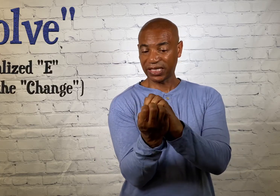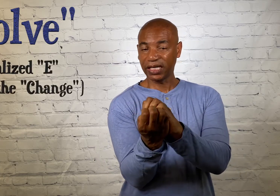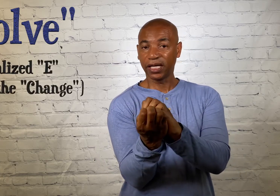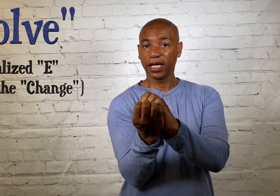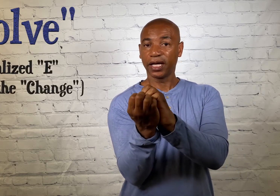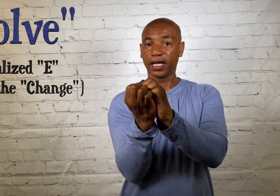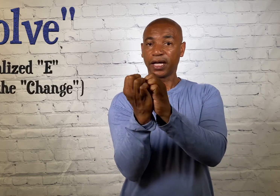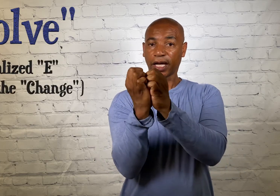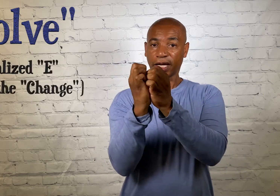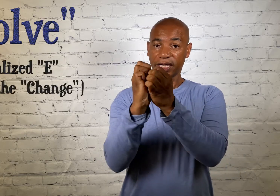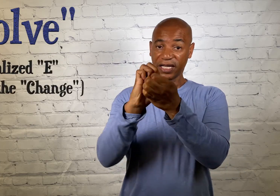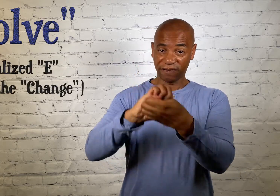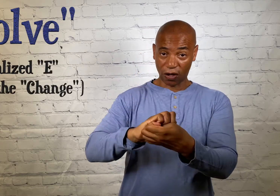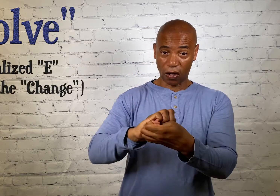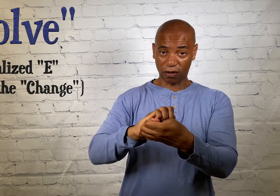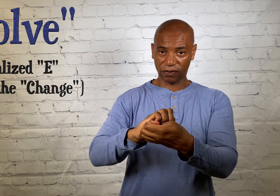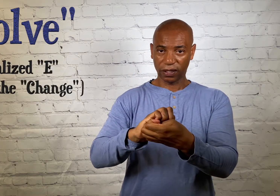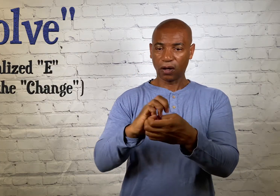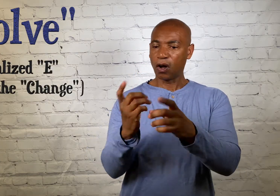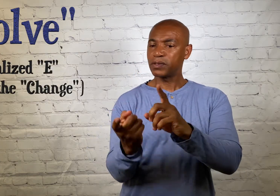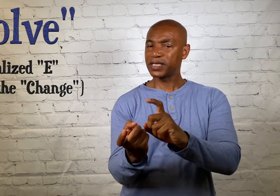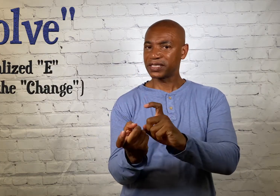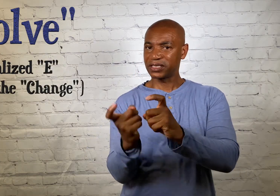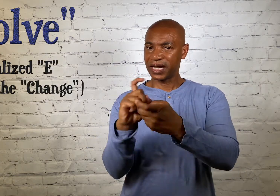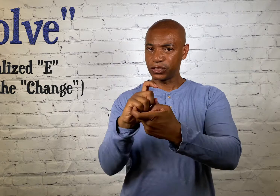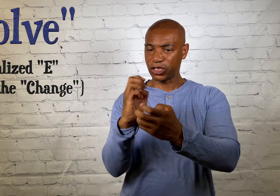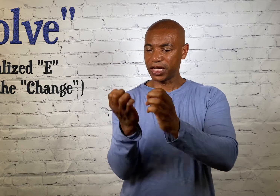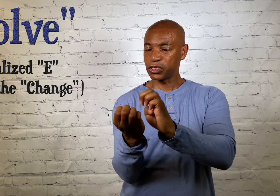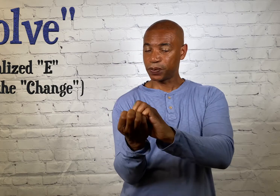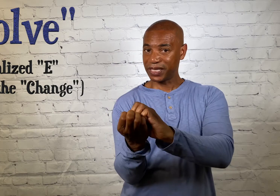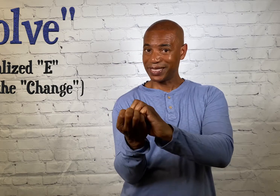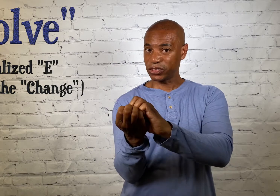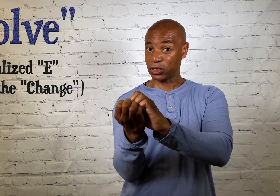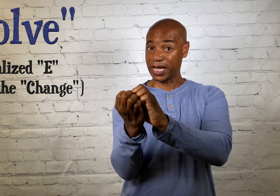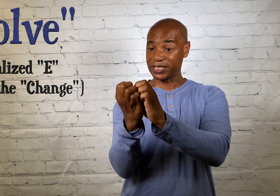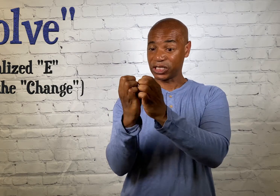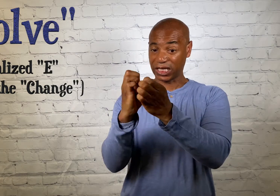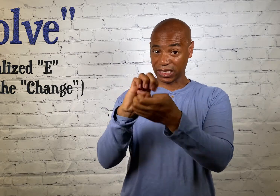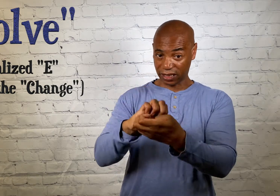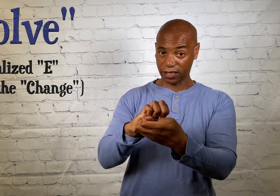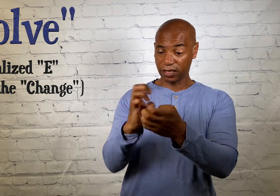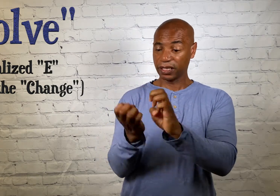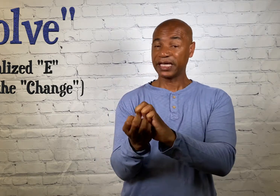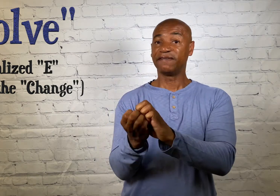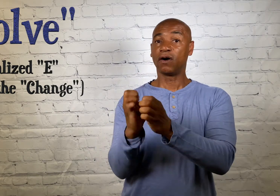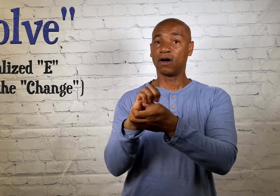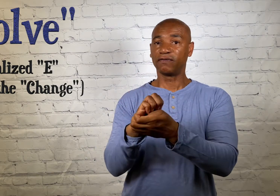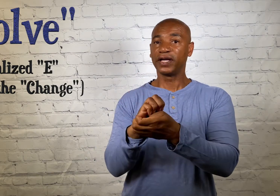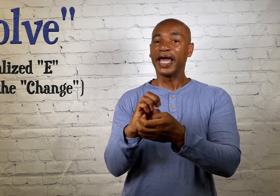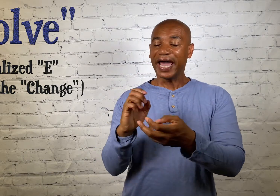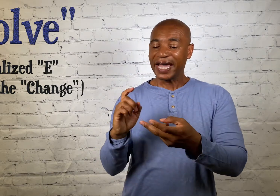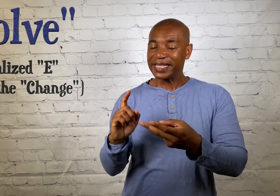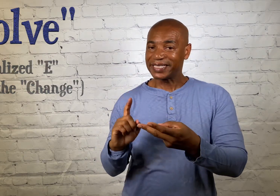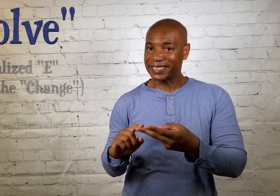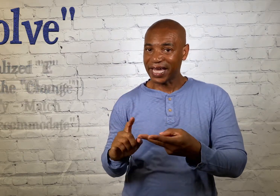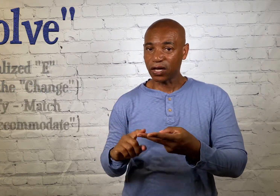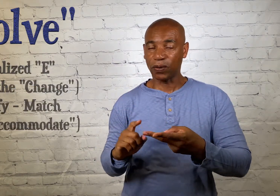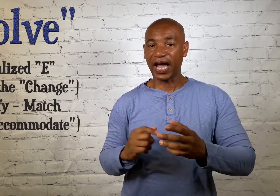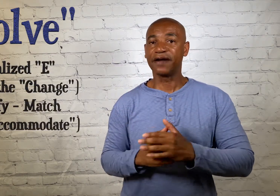E, evolve. Almost like the sign change, but initialize E, evolve. And the second way I've